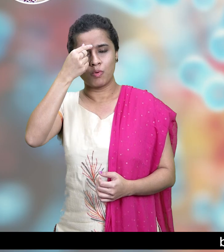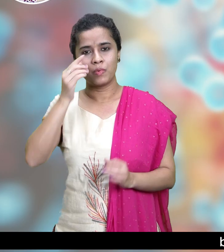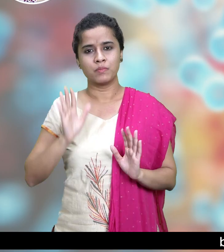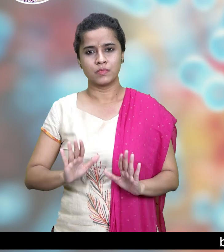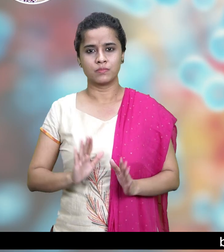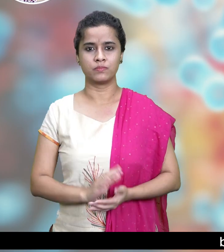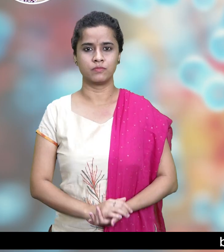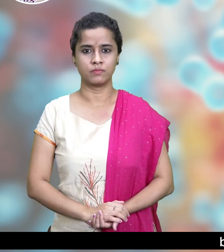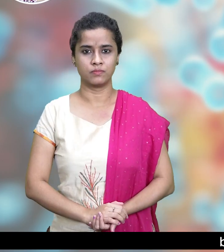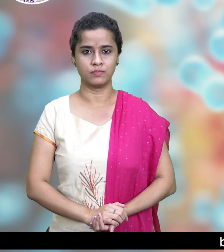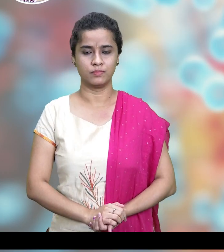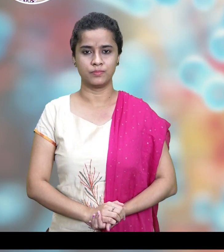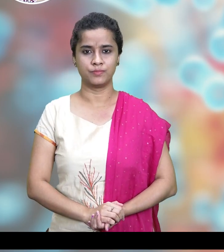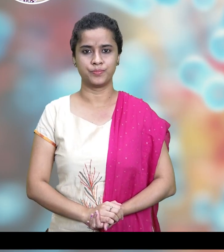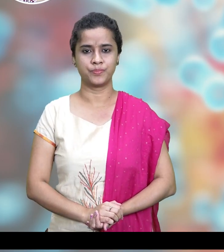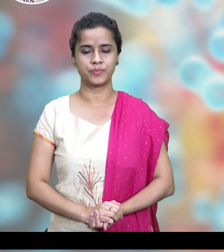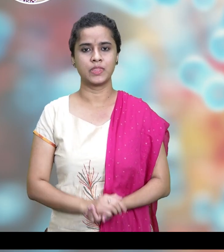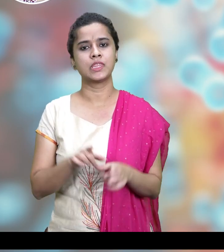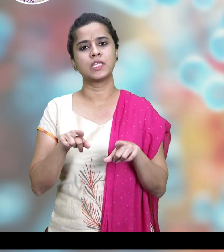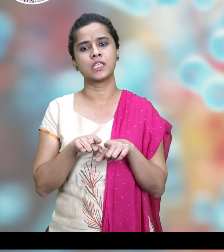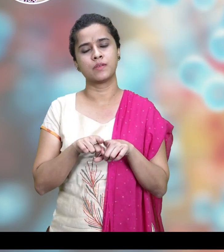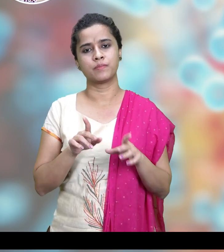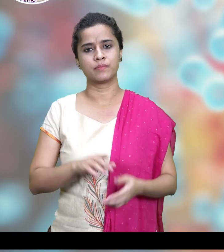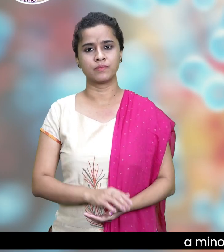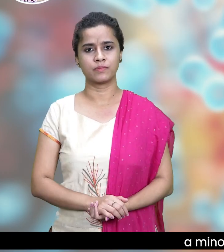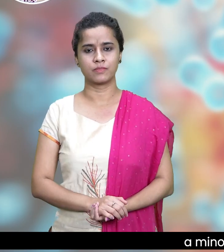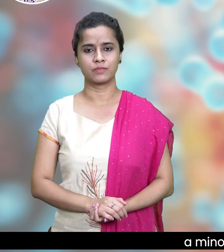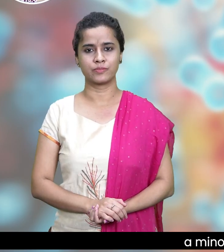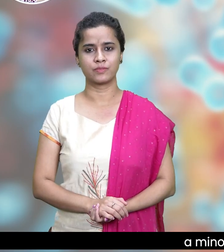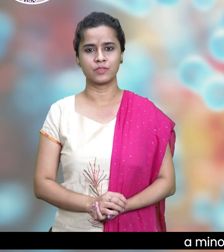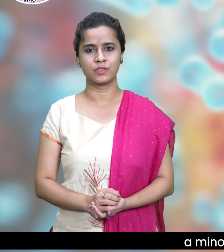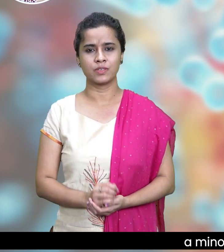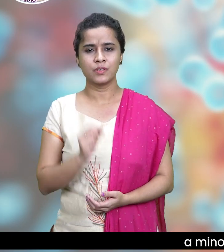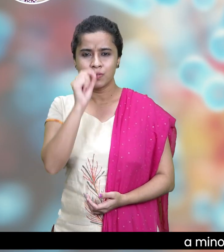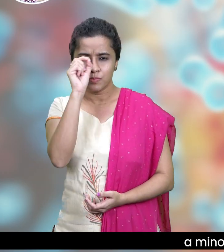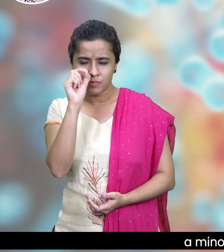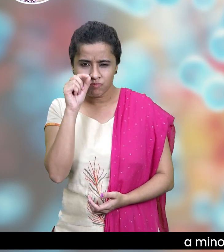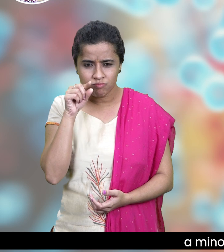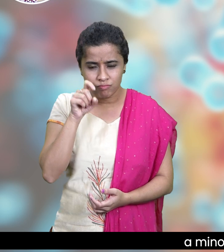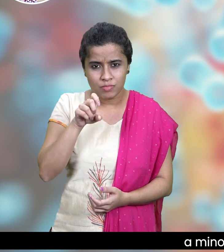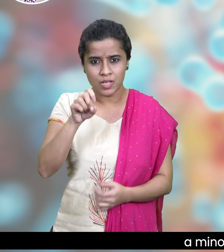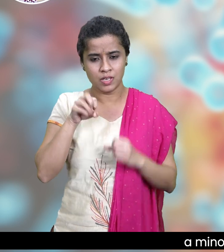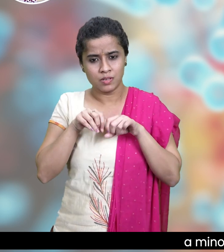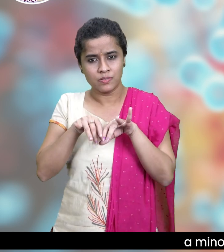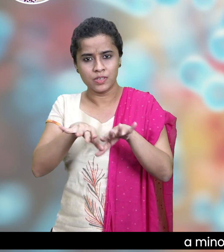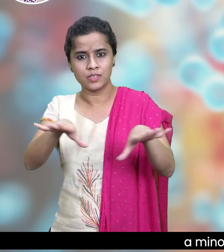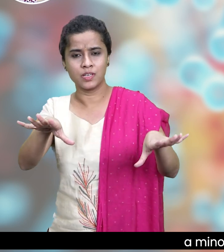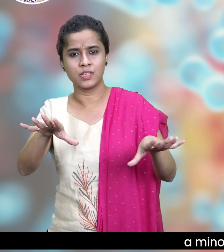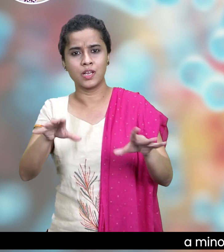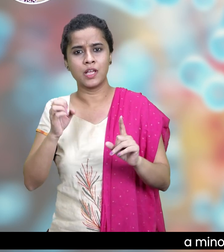Similarly, a minor gut infection can produce